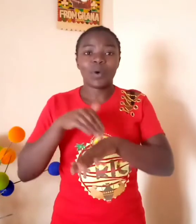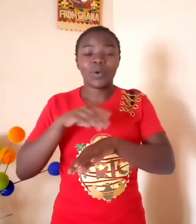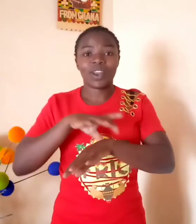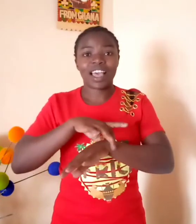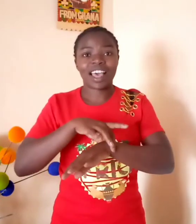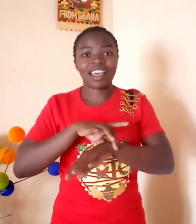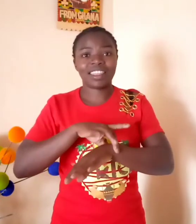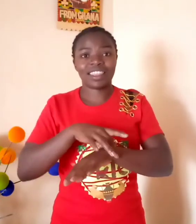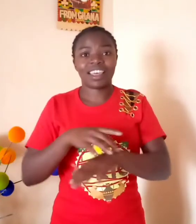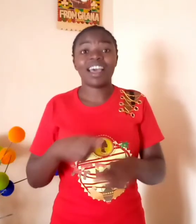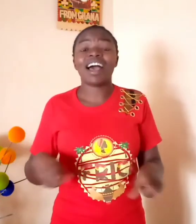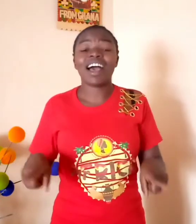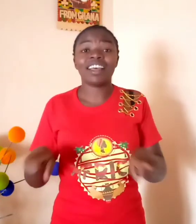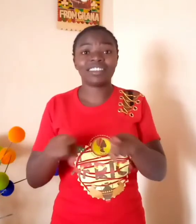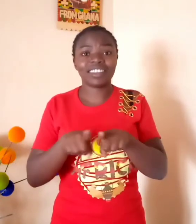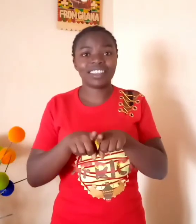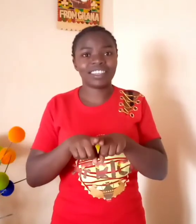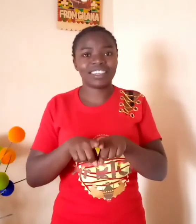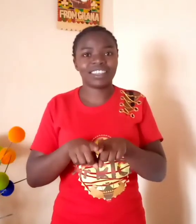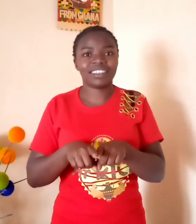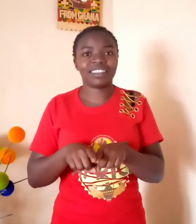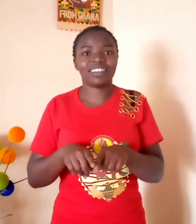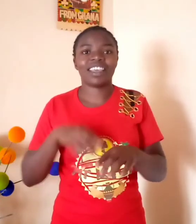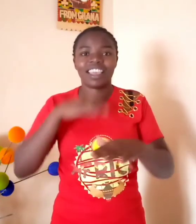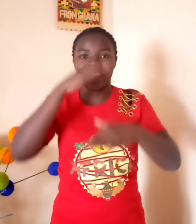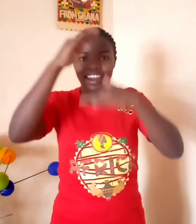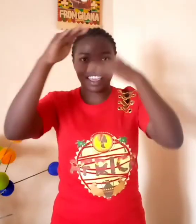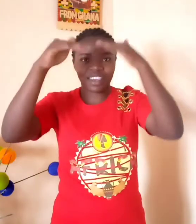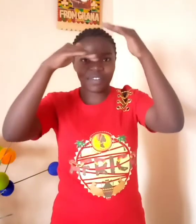on earth as it is in heaven.